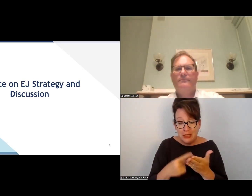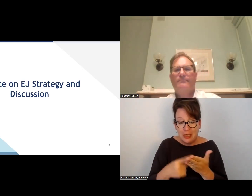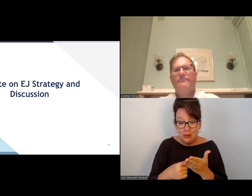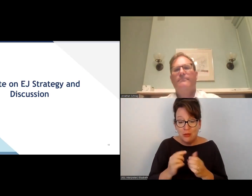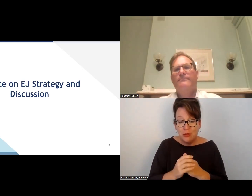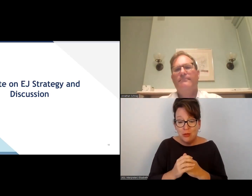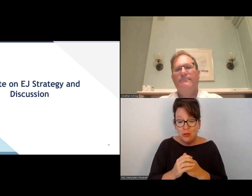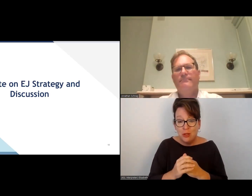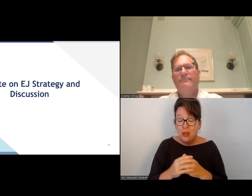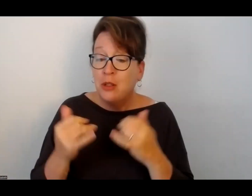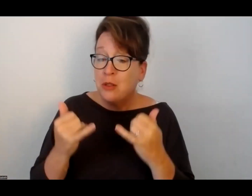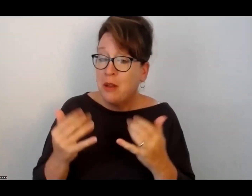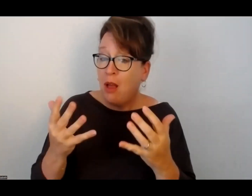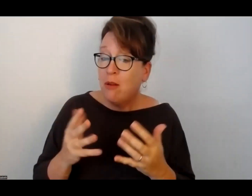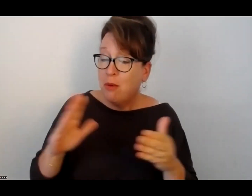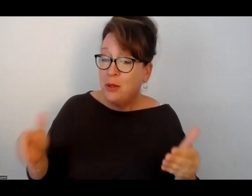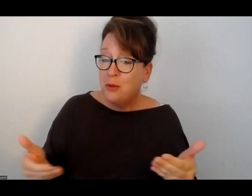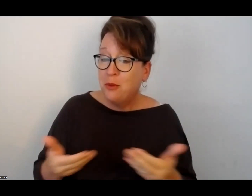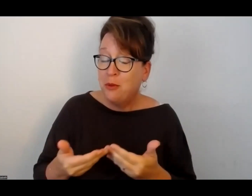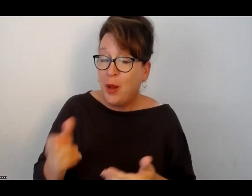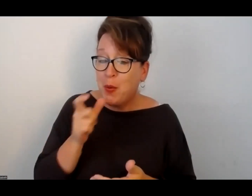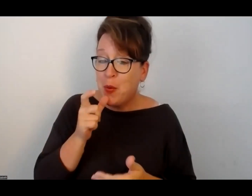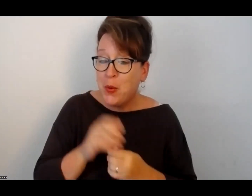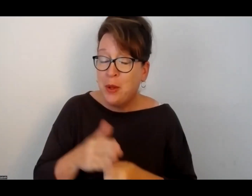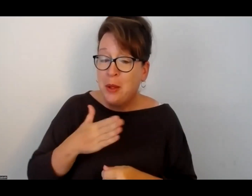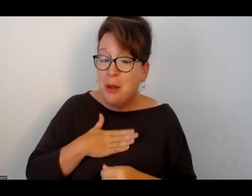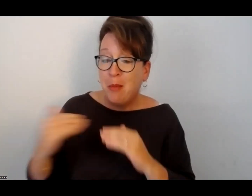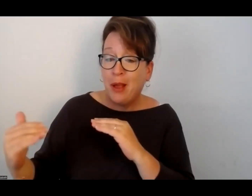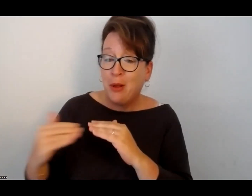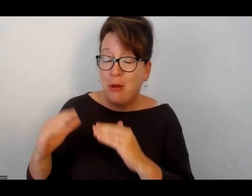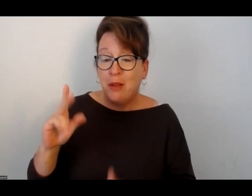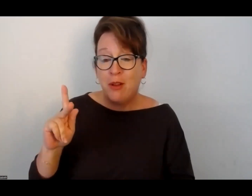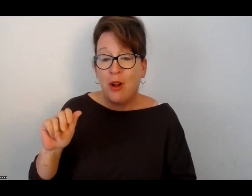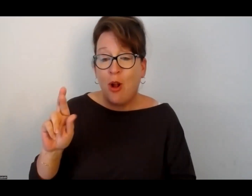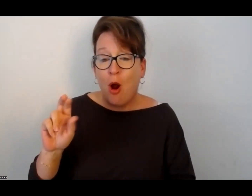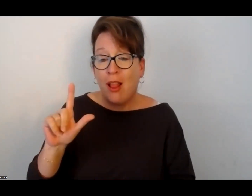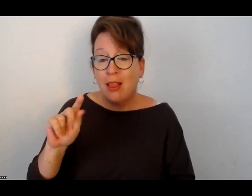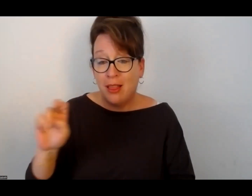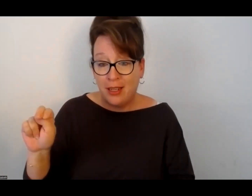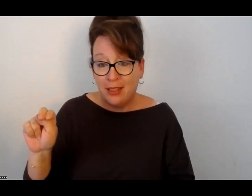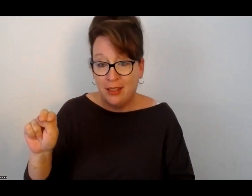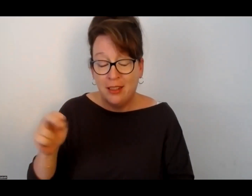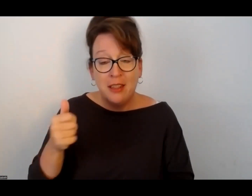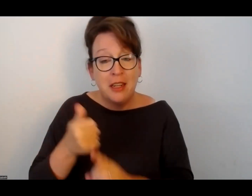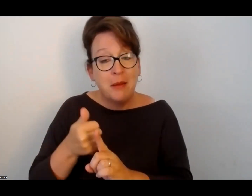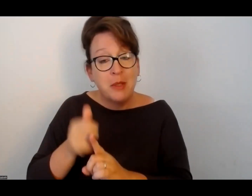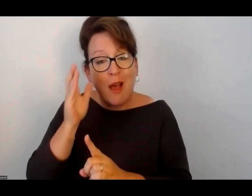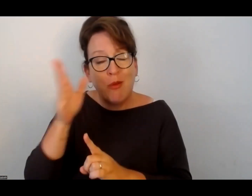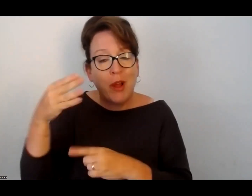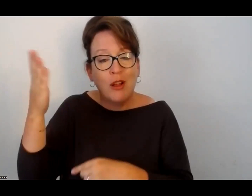I want to invite my colleague Carleen, who will give us